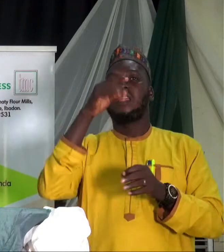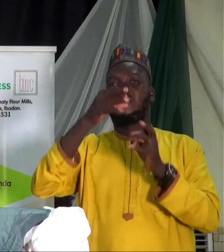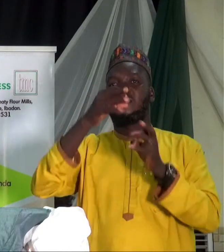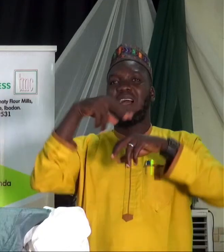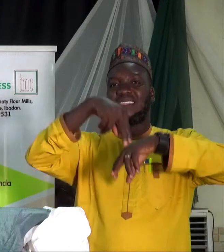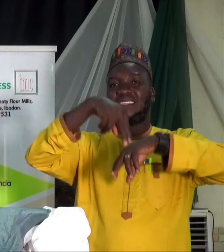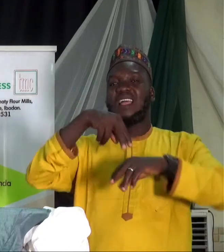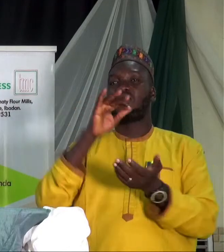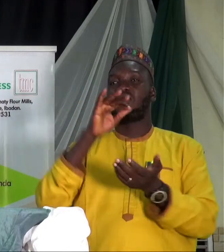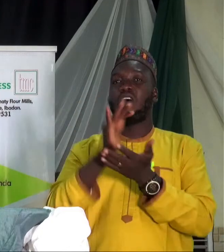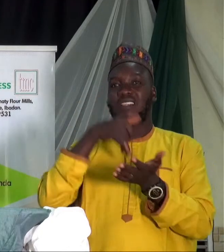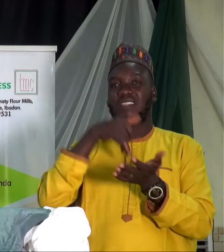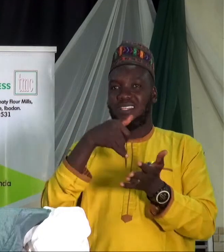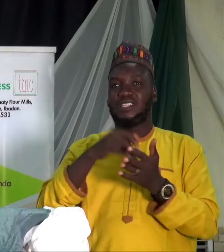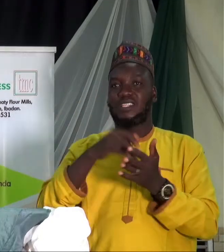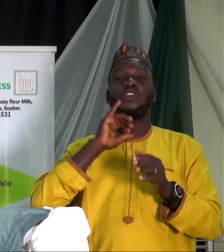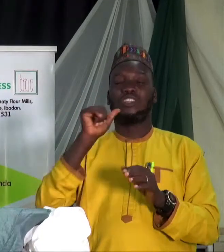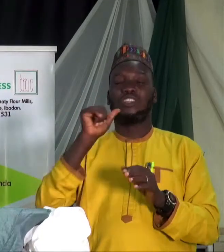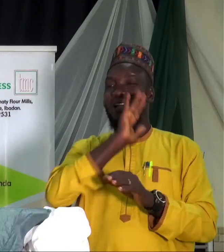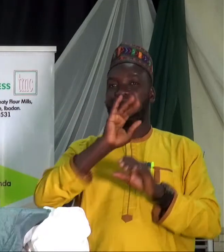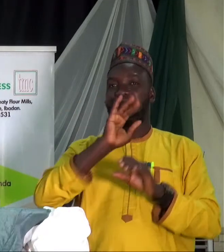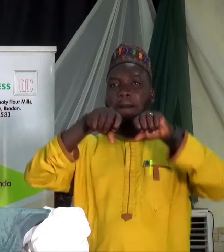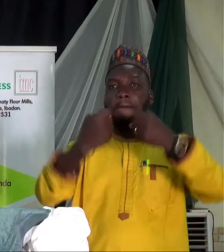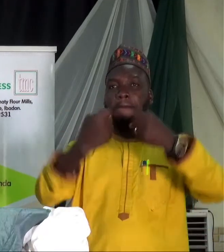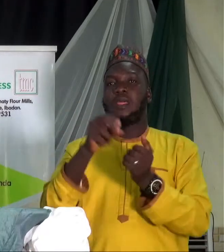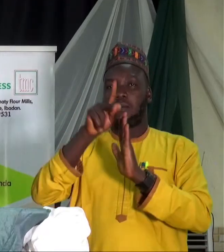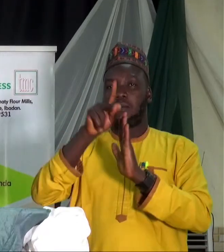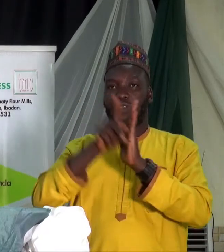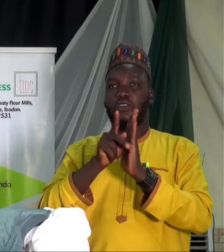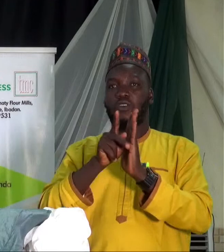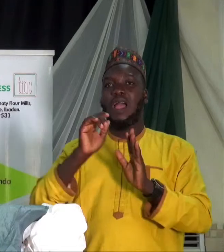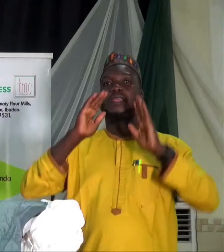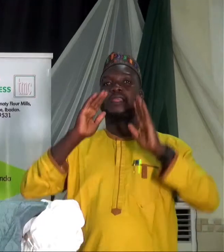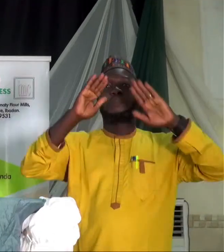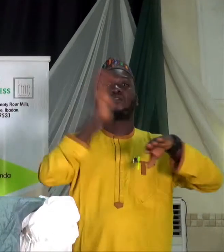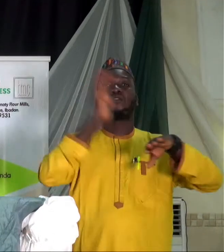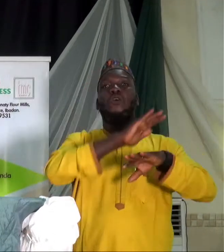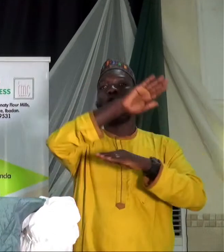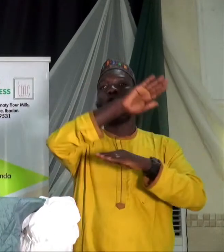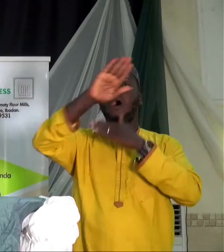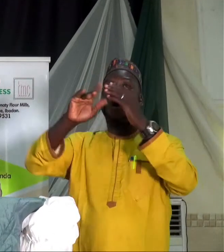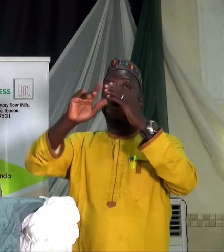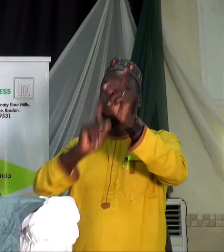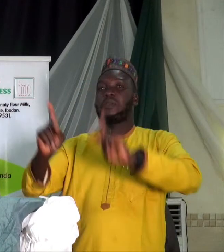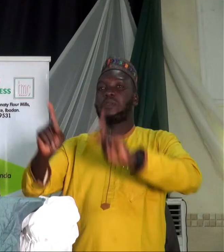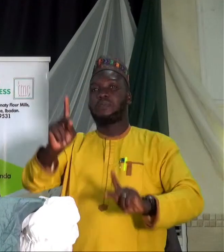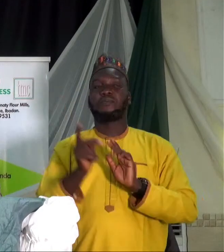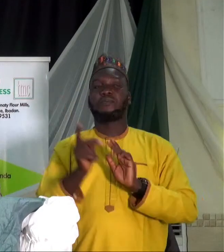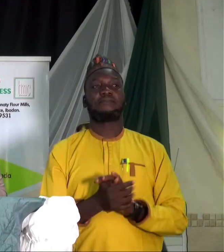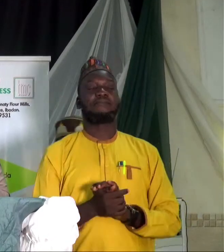break the table protocol so salamu alaikum to everybody